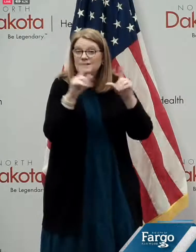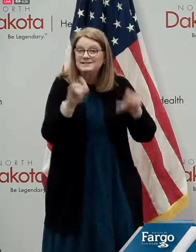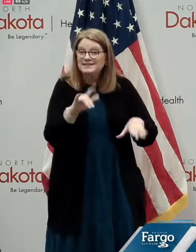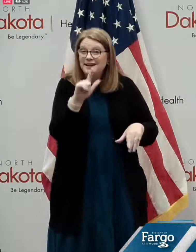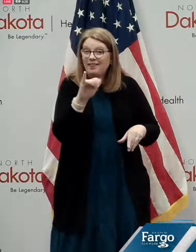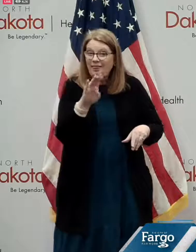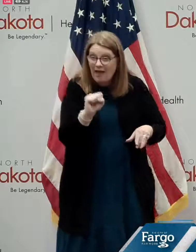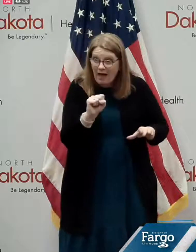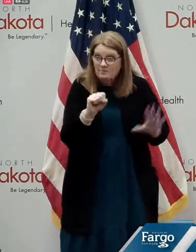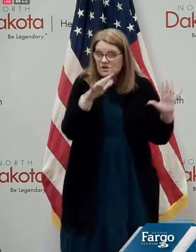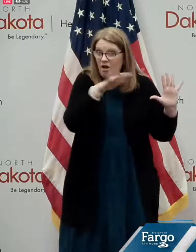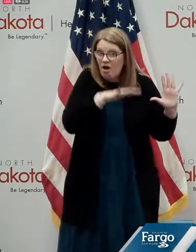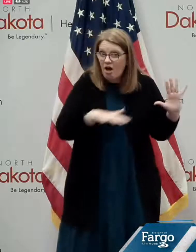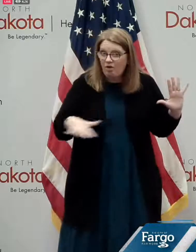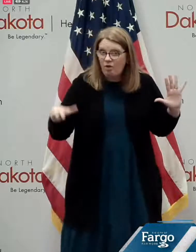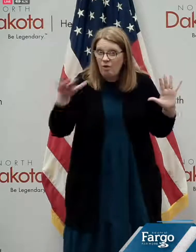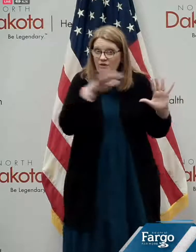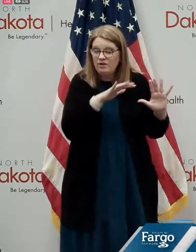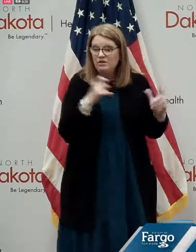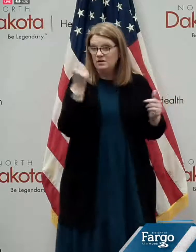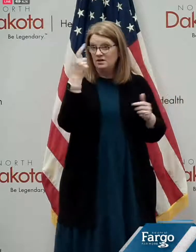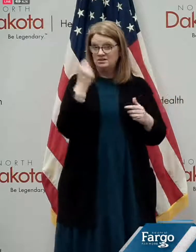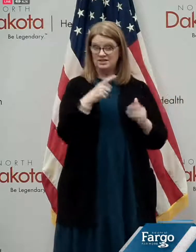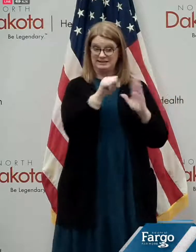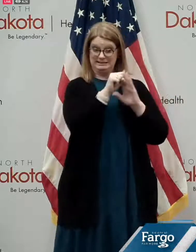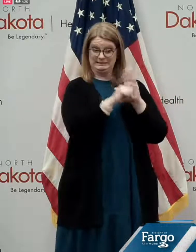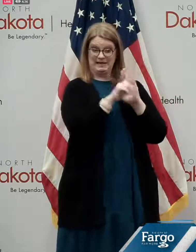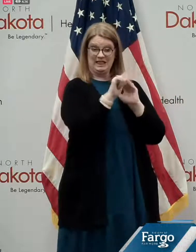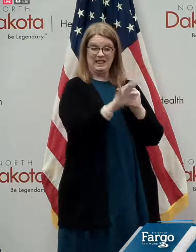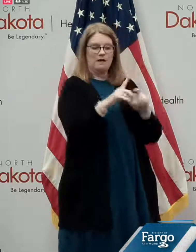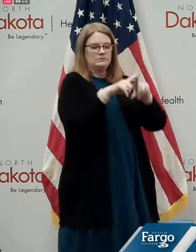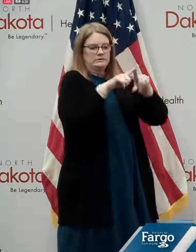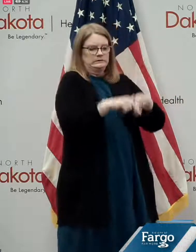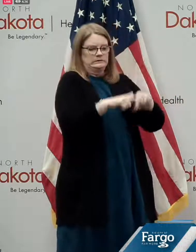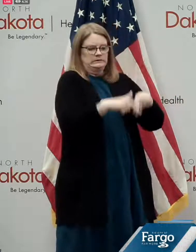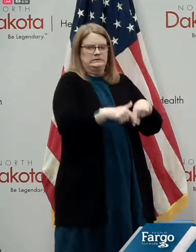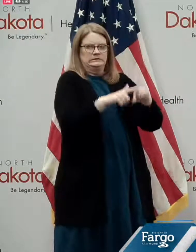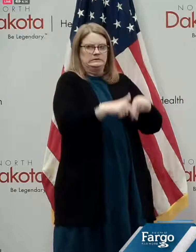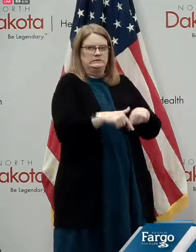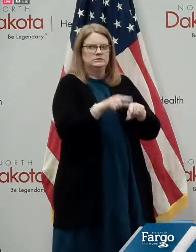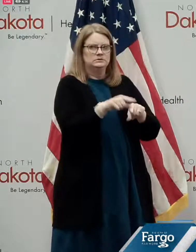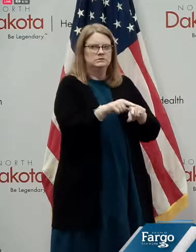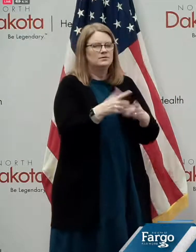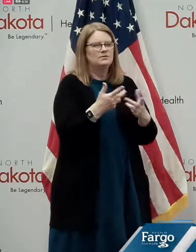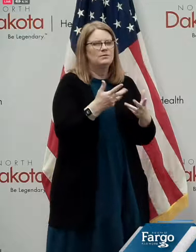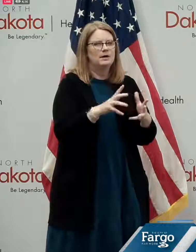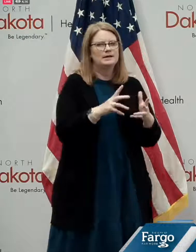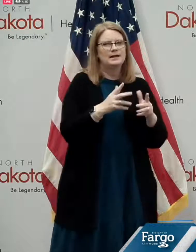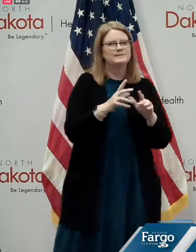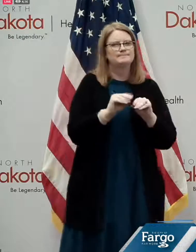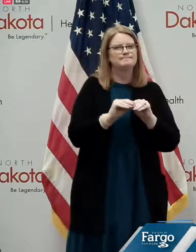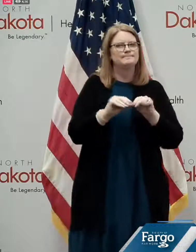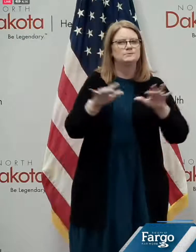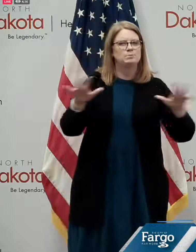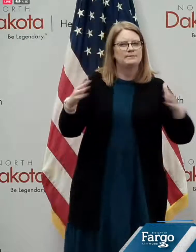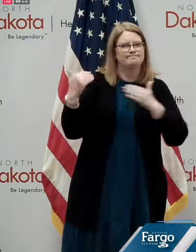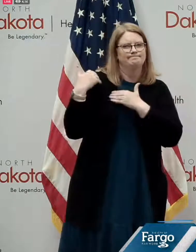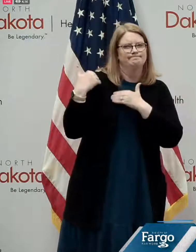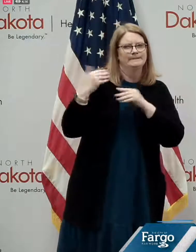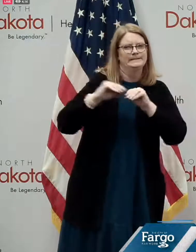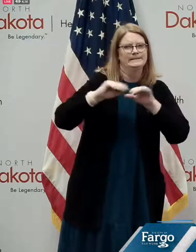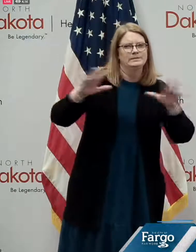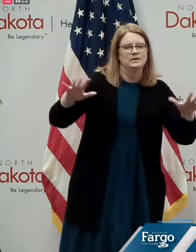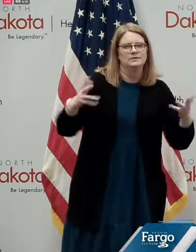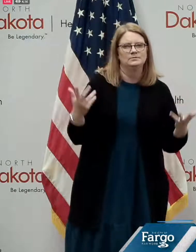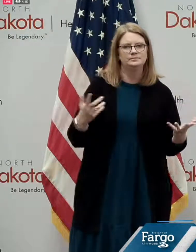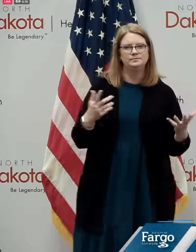we don't have as much dependence on just the state lab right now. It's an unusual condition. Most state labs might be doing 20% or